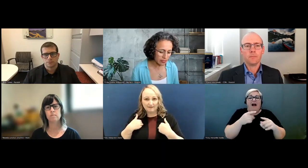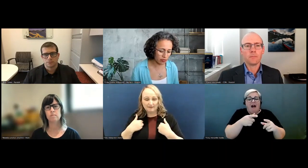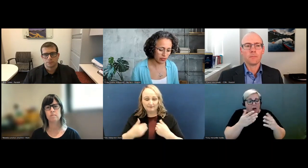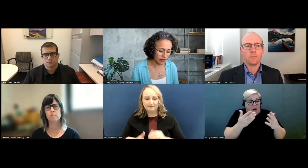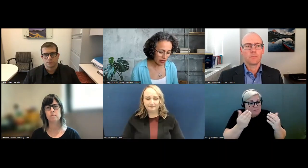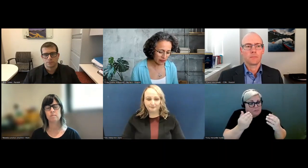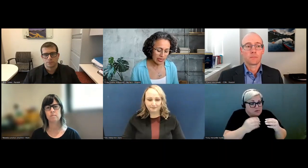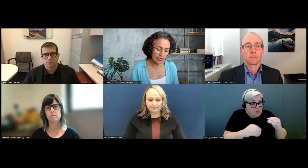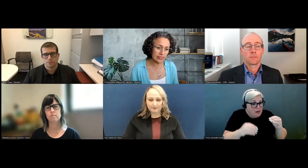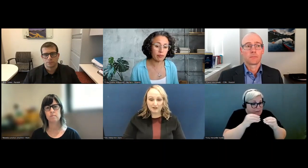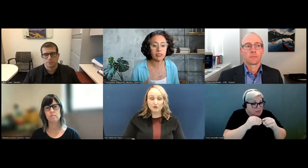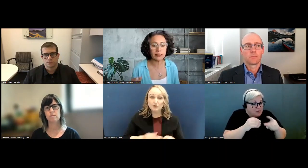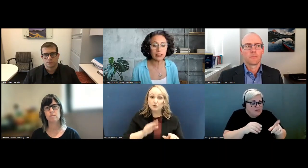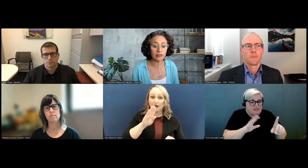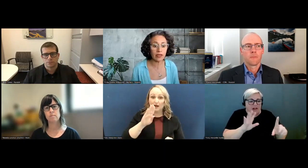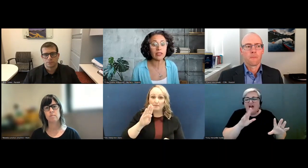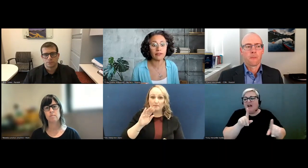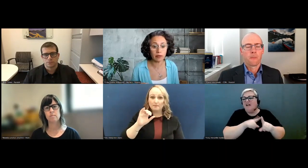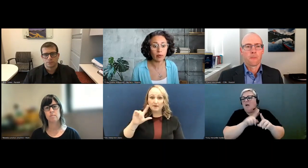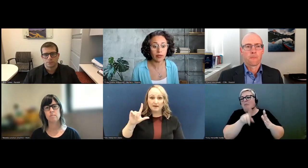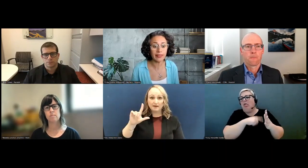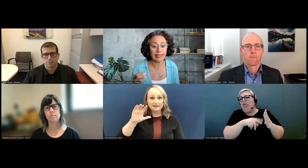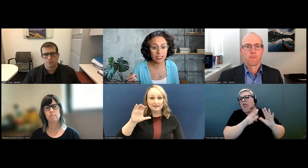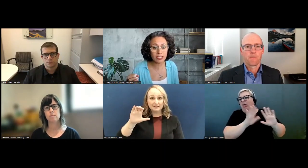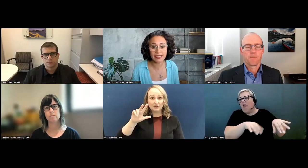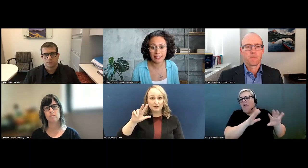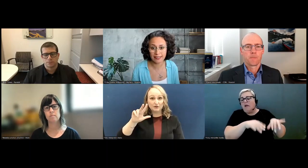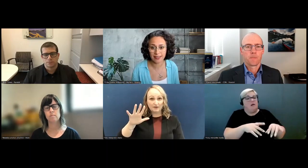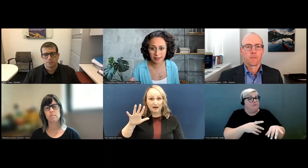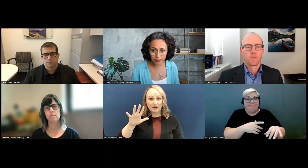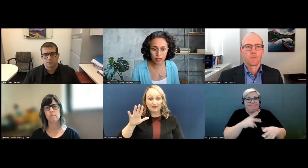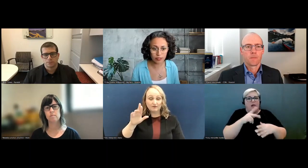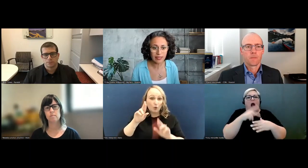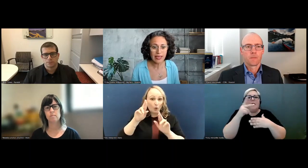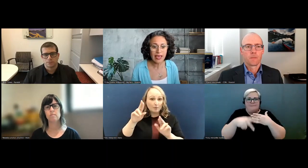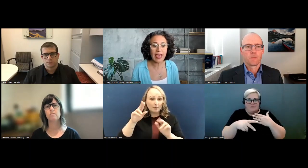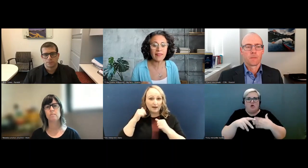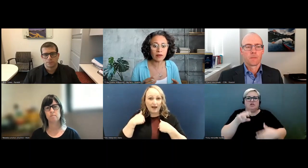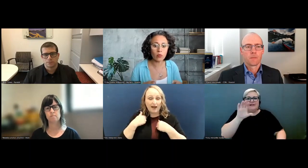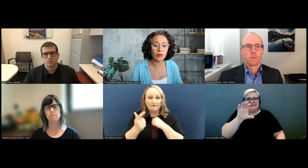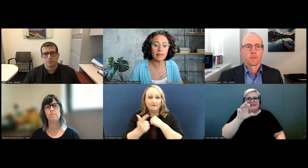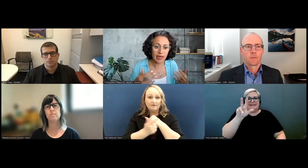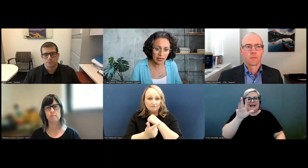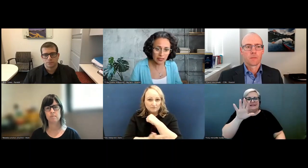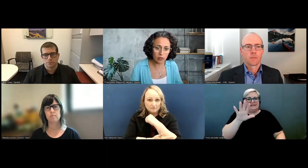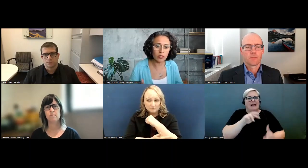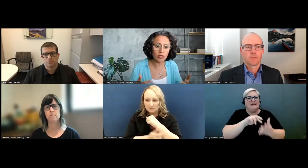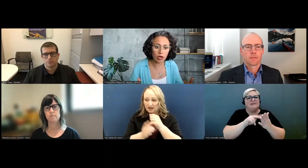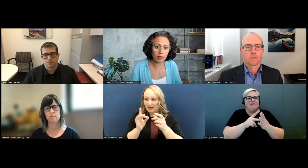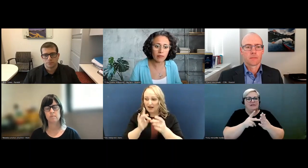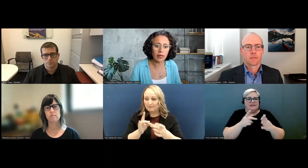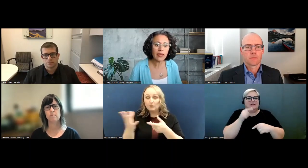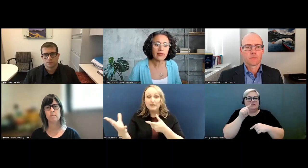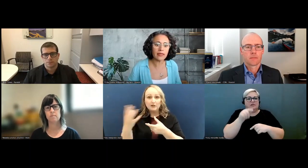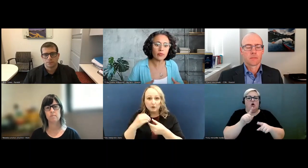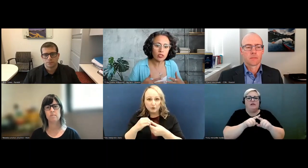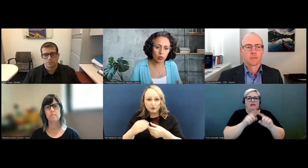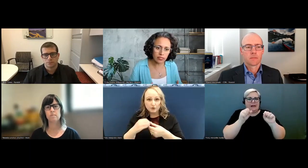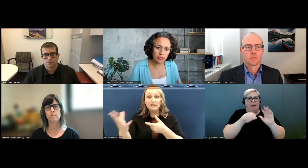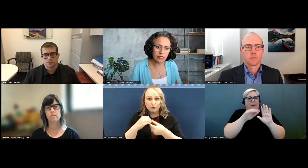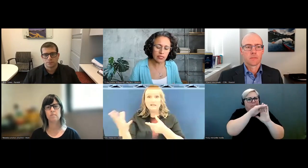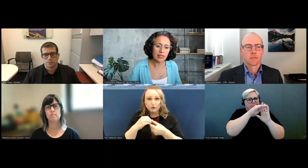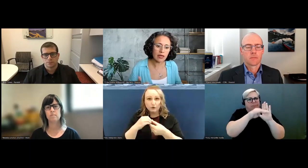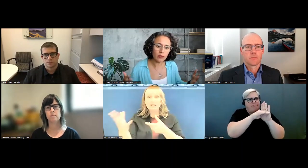Bill C-35 is the possibility of having a framework that legislates inclusion, and that with that will come